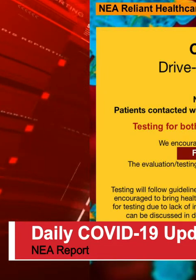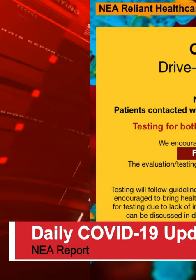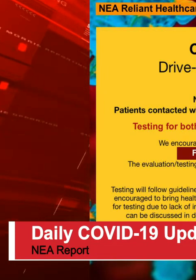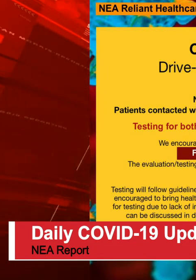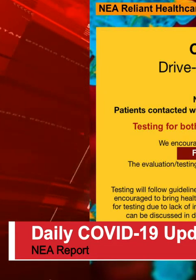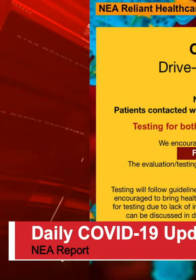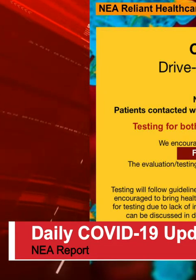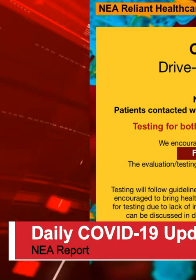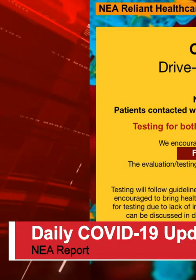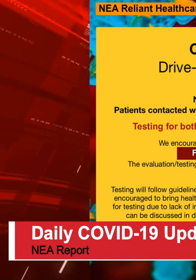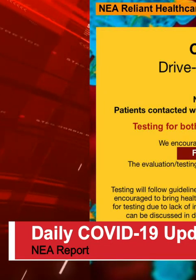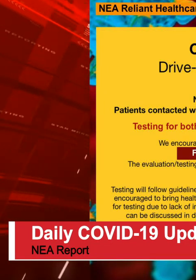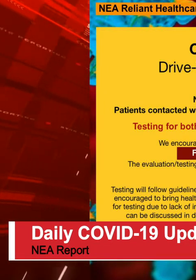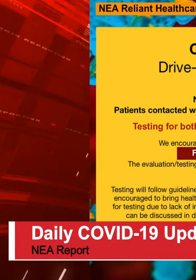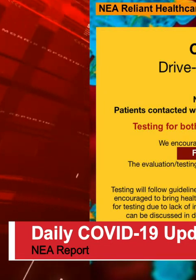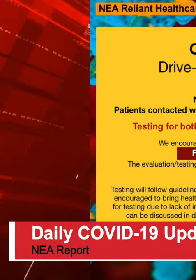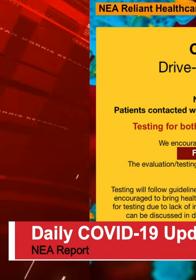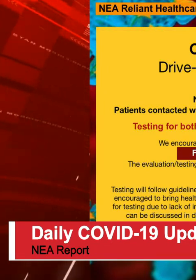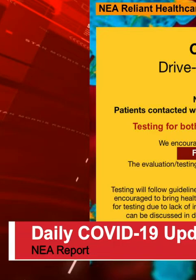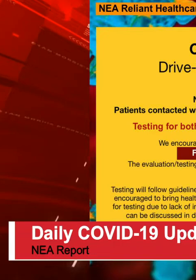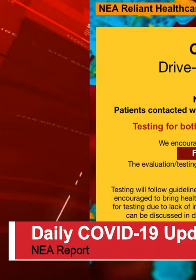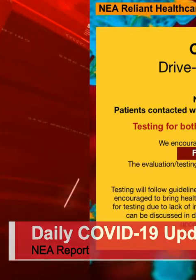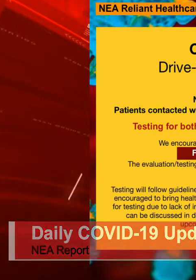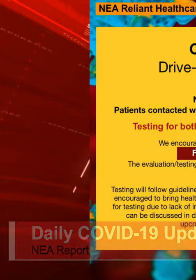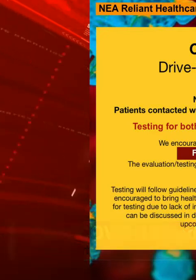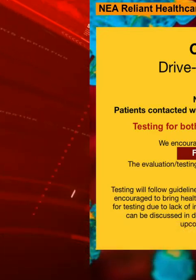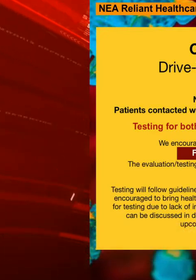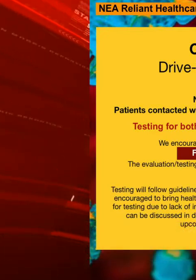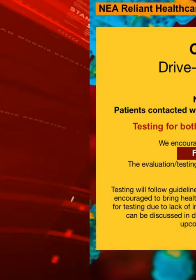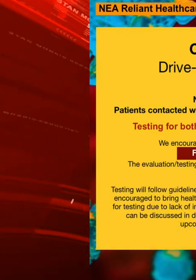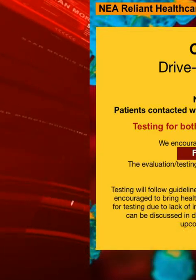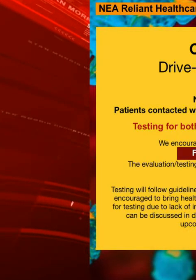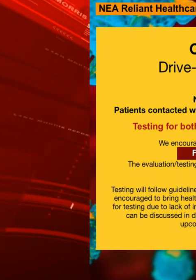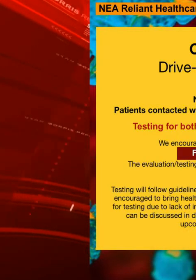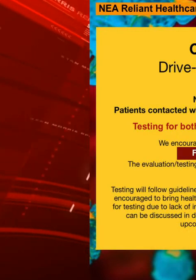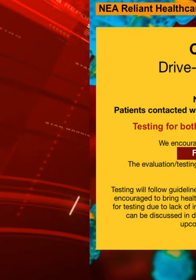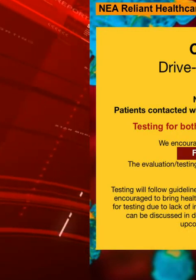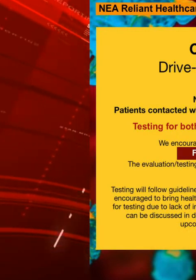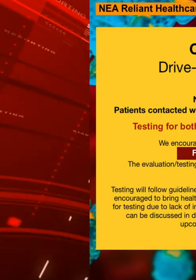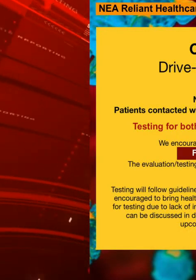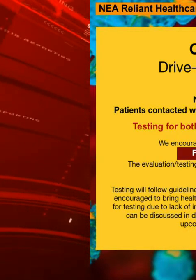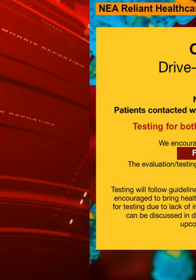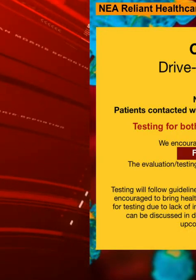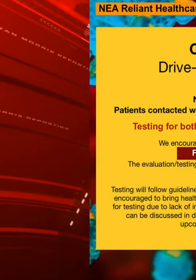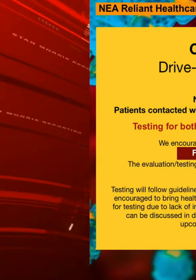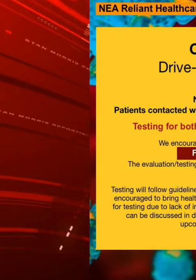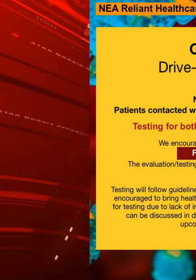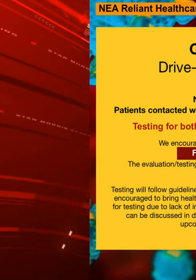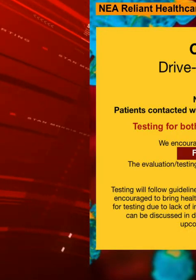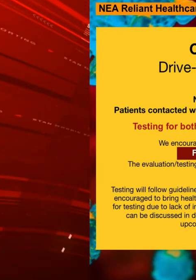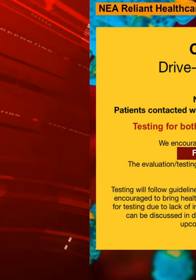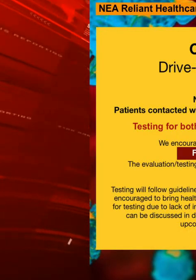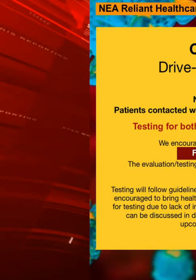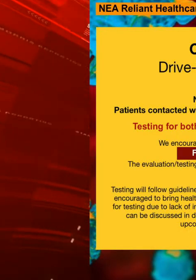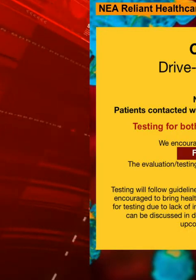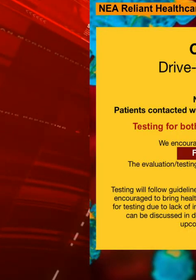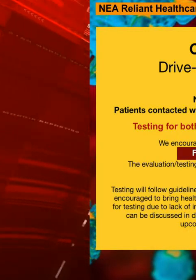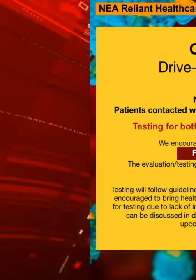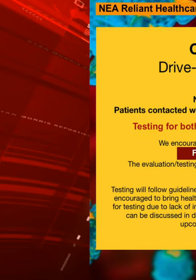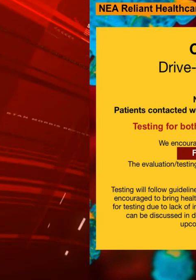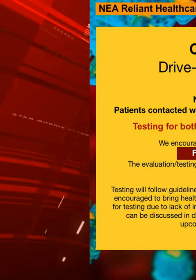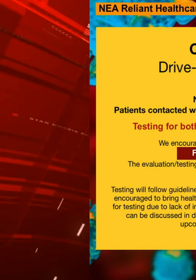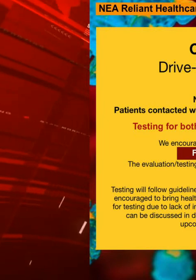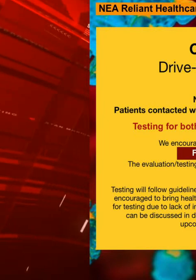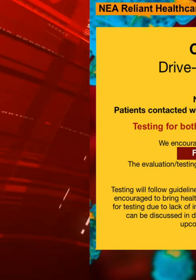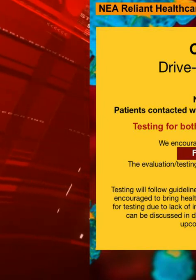this, by the way. They continued it yesterday, but also it's been so successful they've had almost 100 people each day walk up and